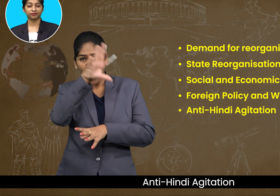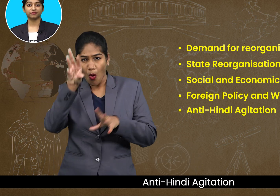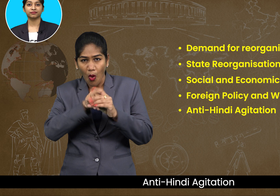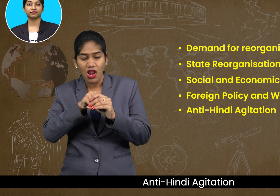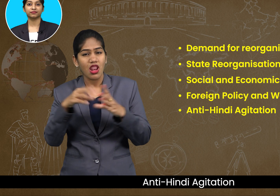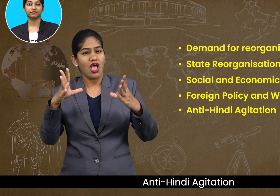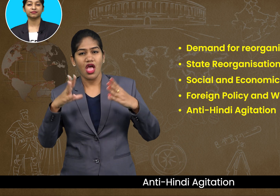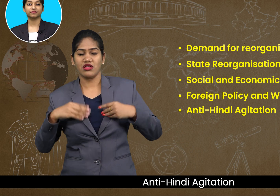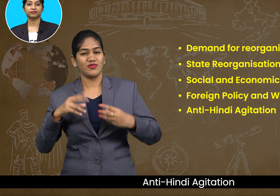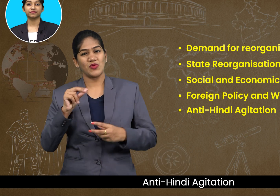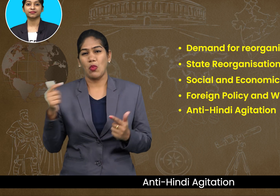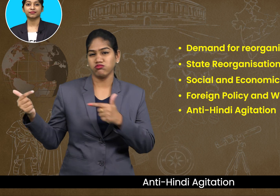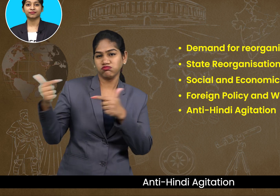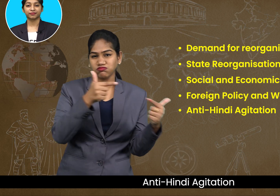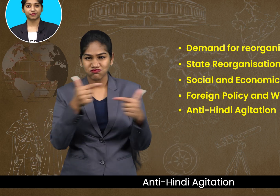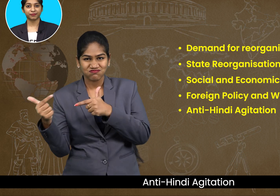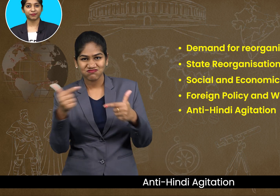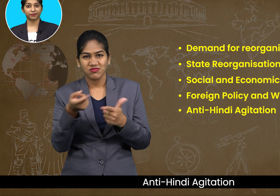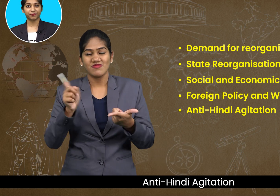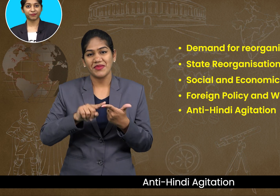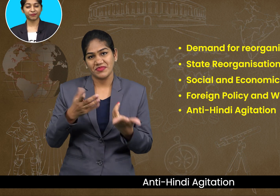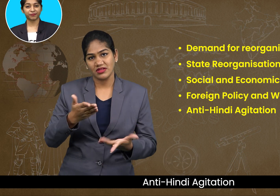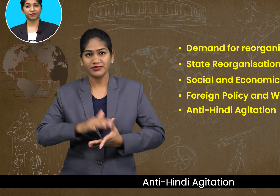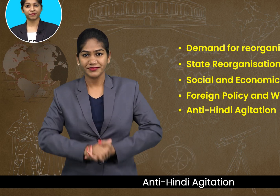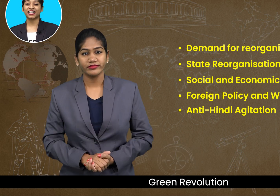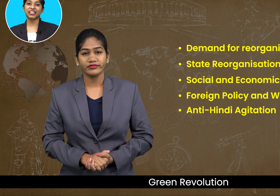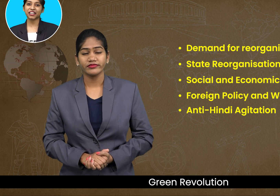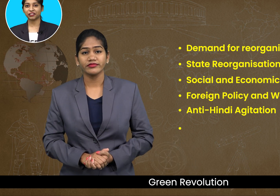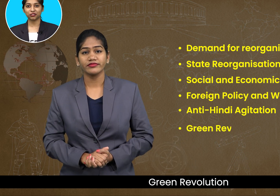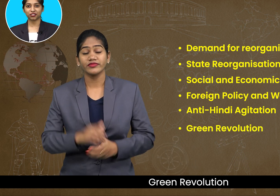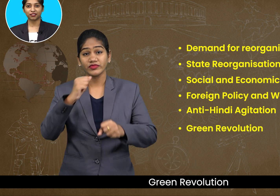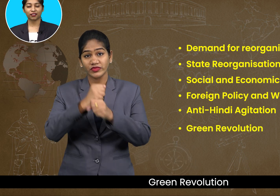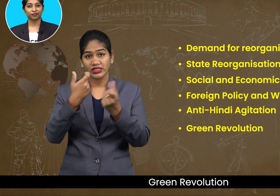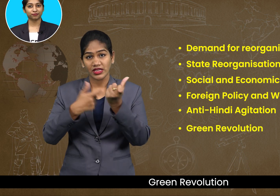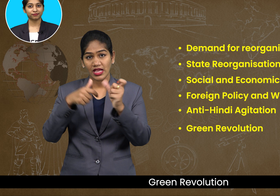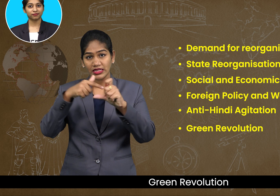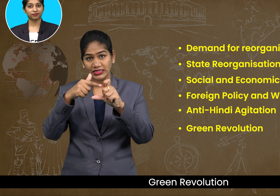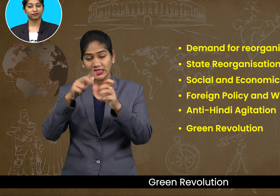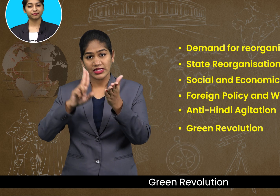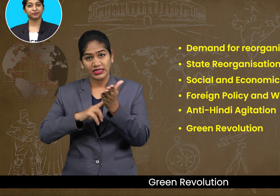Green Revolution.